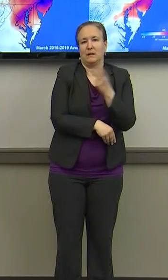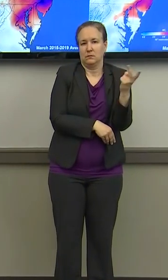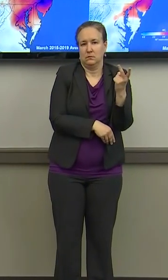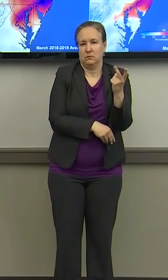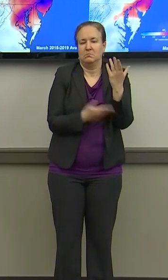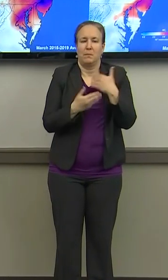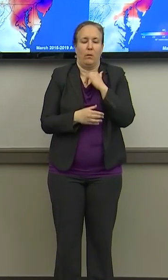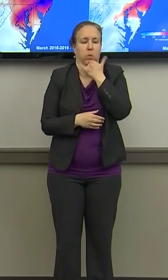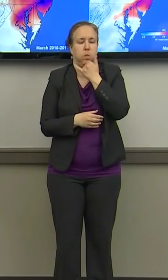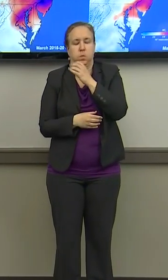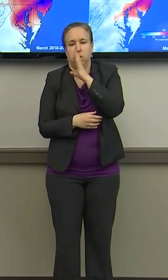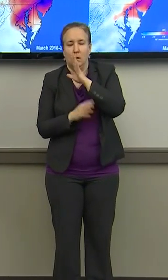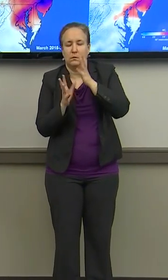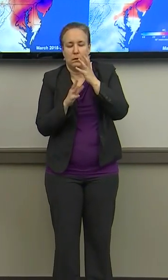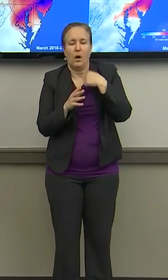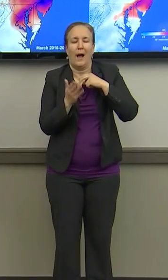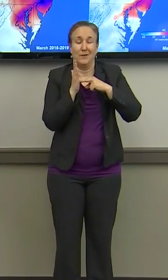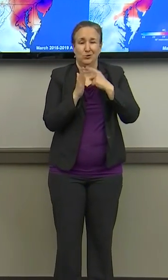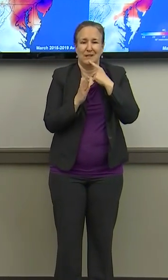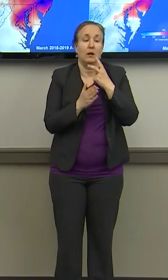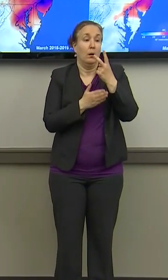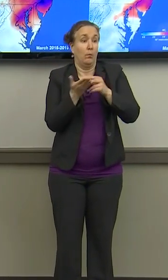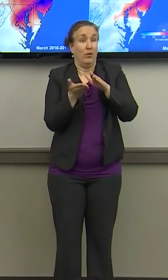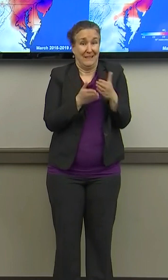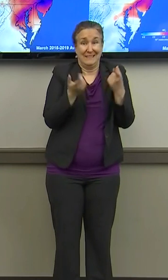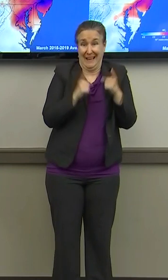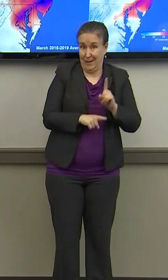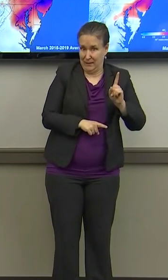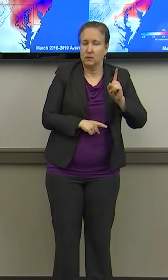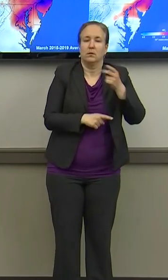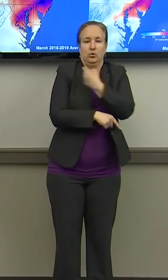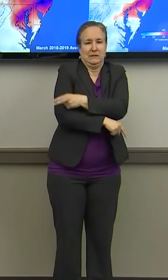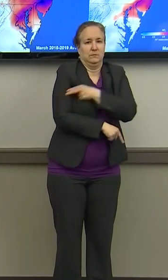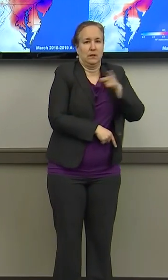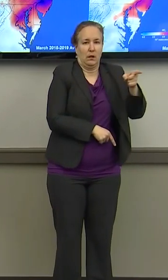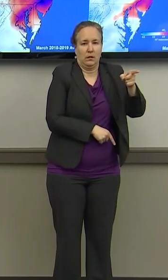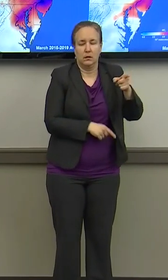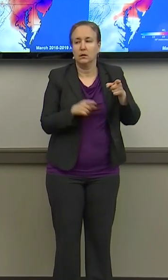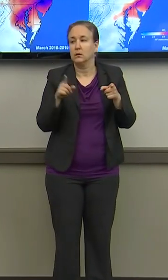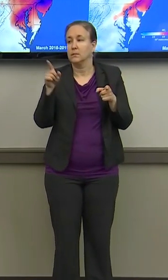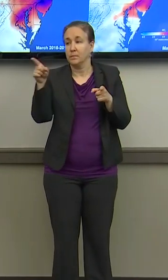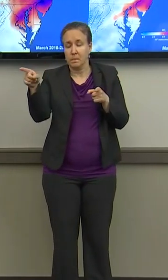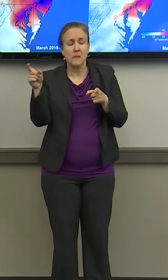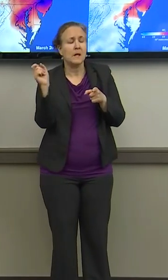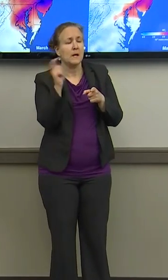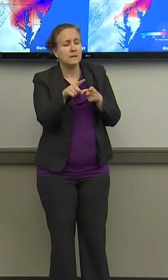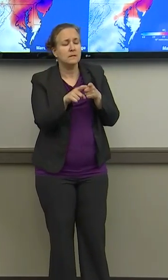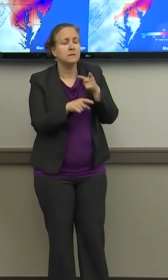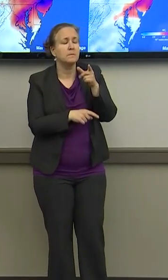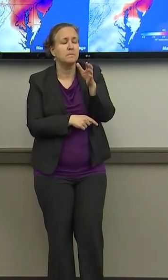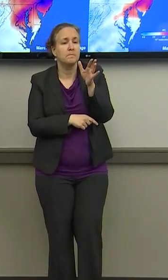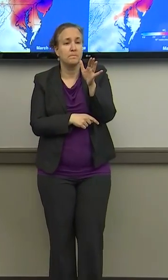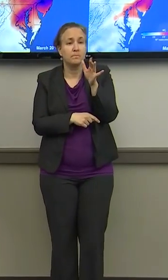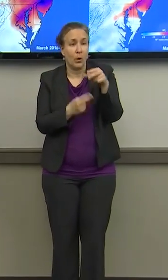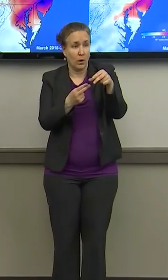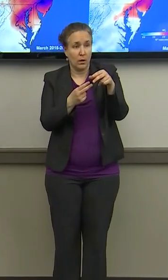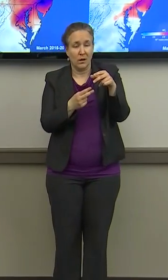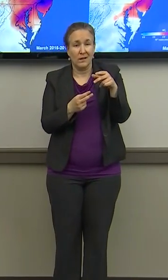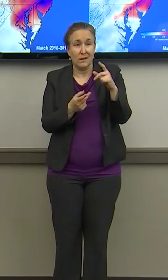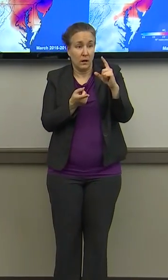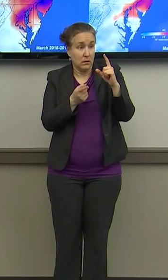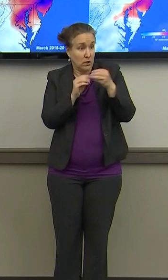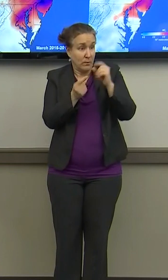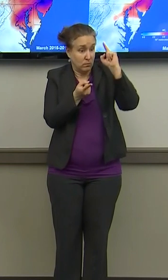might have misspoken, but both. What I meant to say was both of those deaths were in a hospital. Yeah. Any significance to the low number of